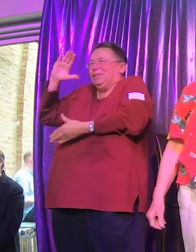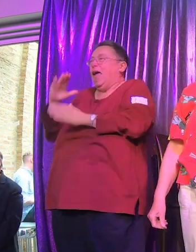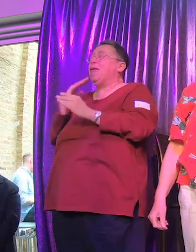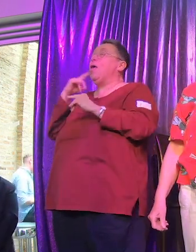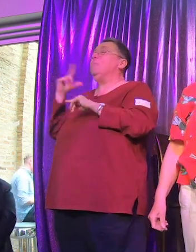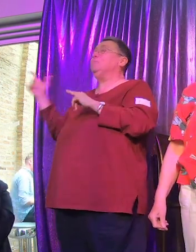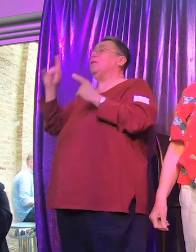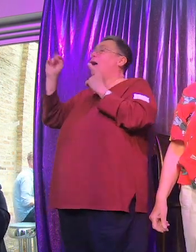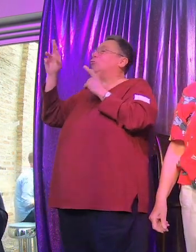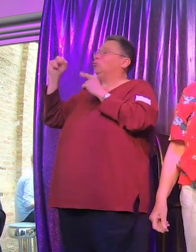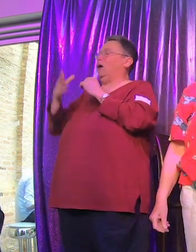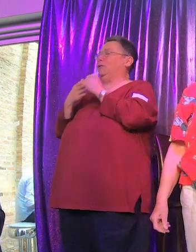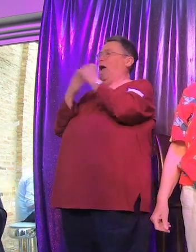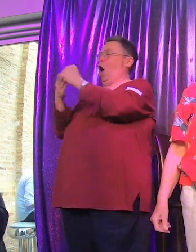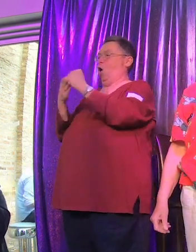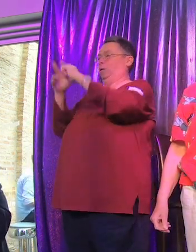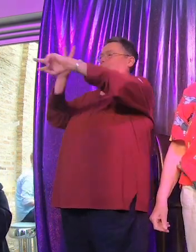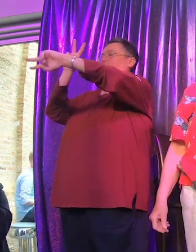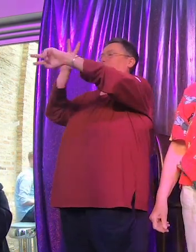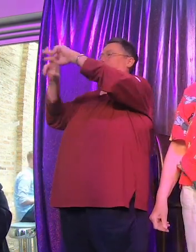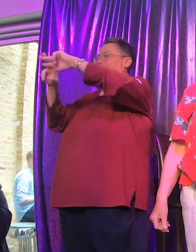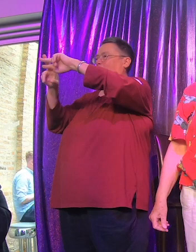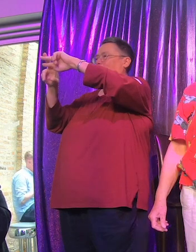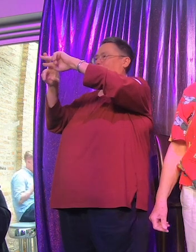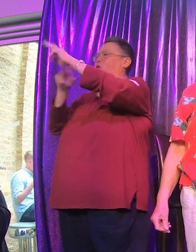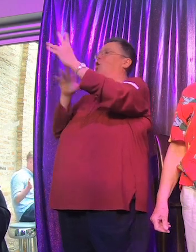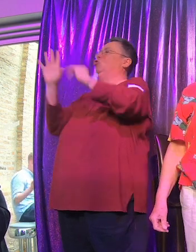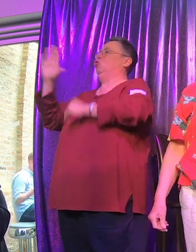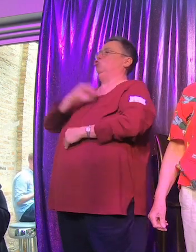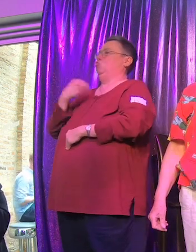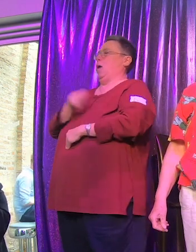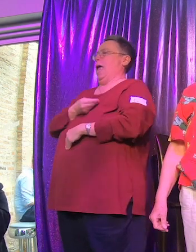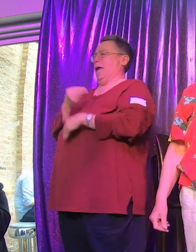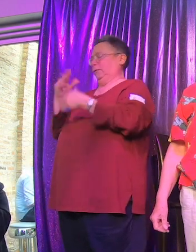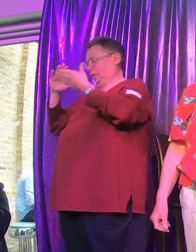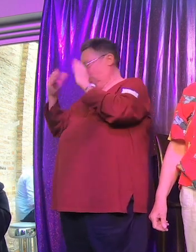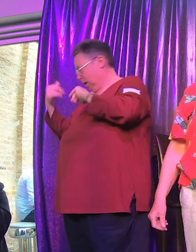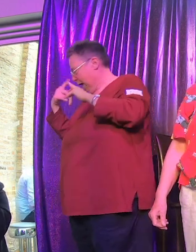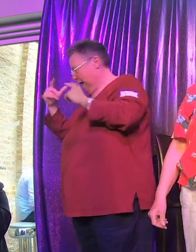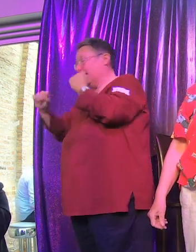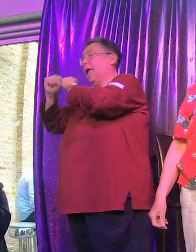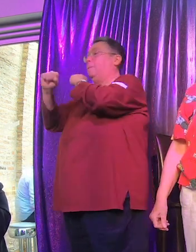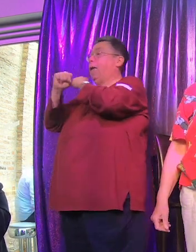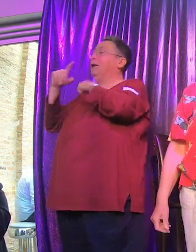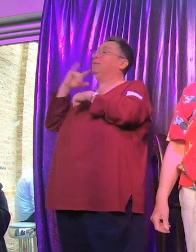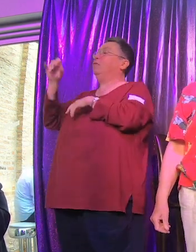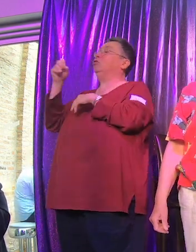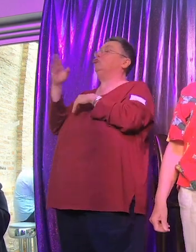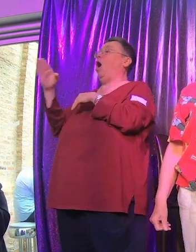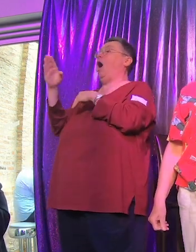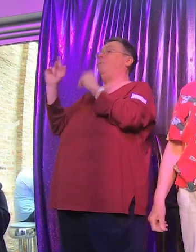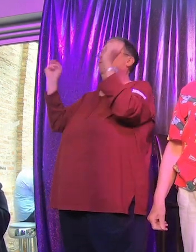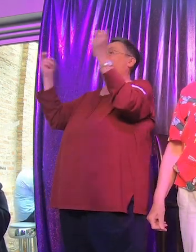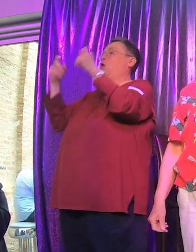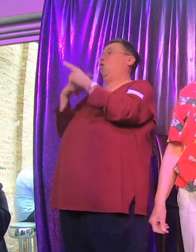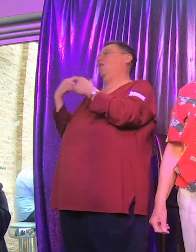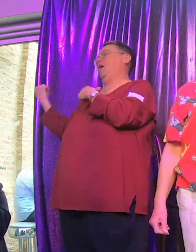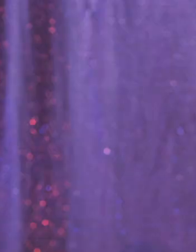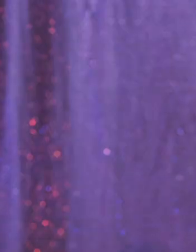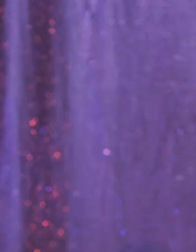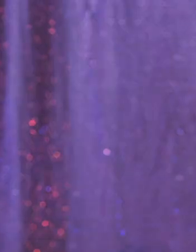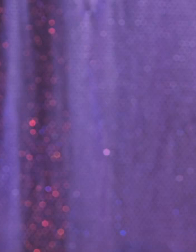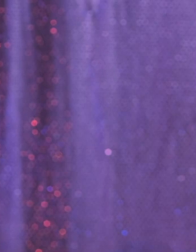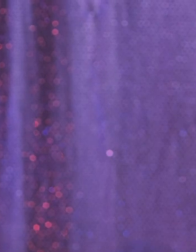Tracy helped to create the hashtag Hire Trans campaign at the LGBT job fair that she helped organize at the Center on